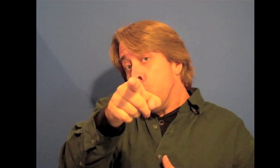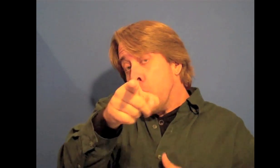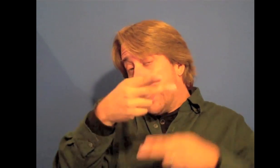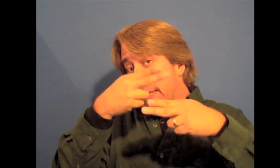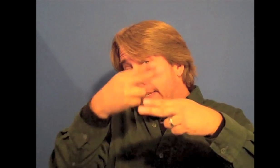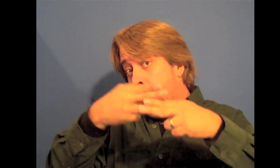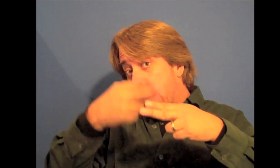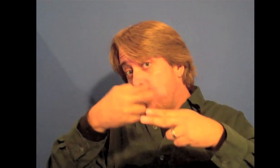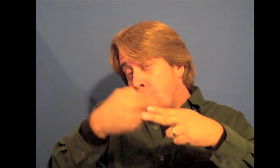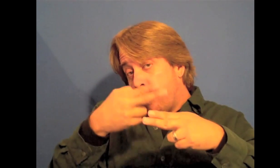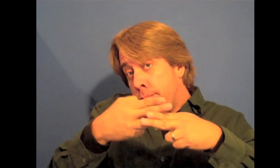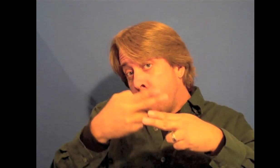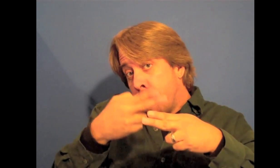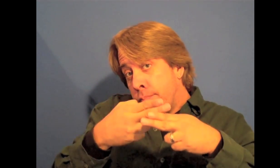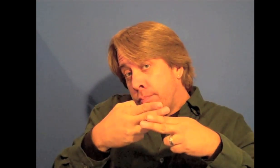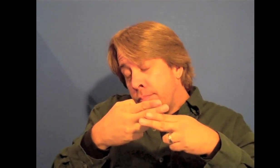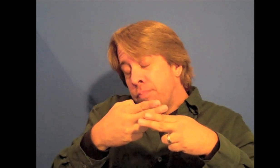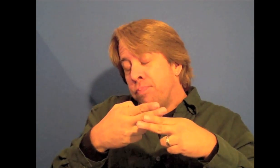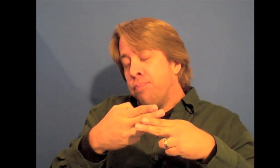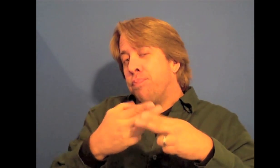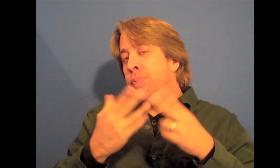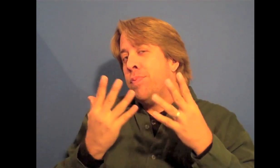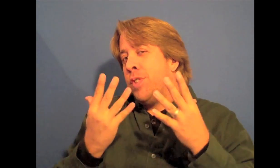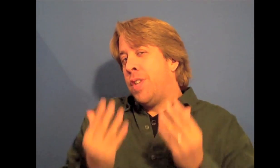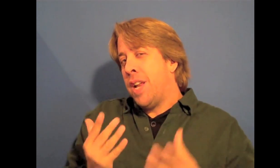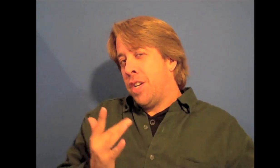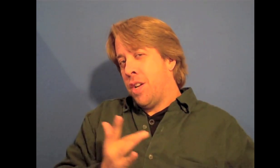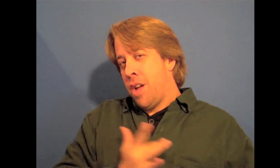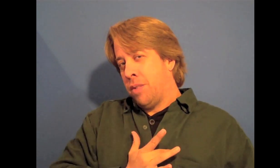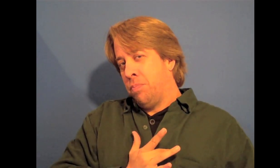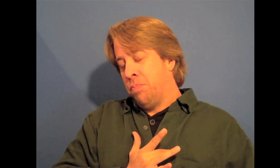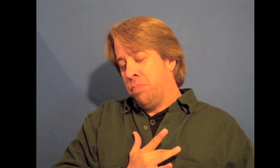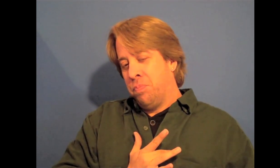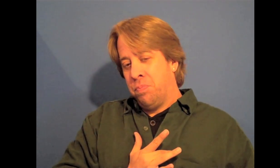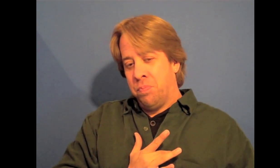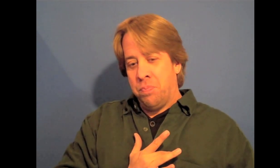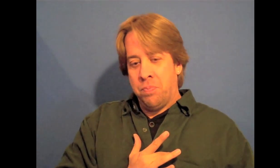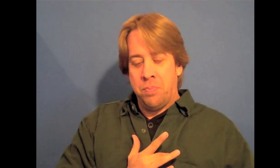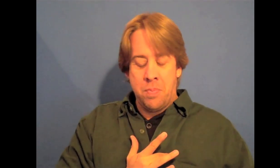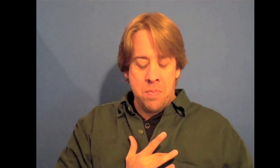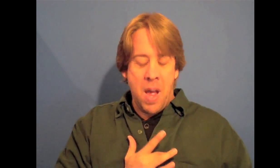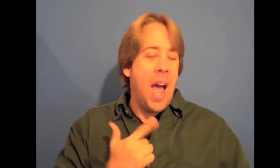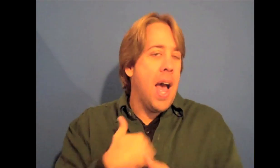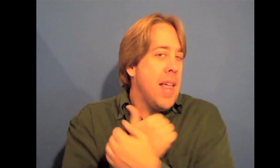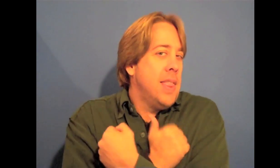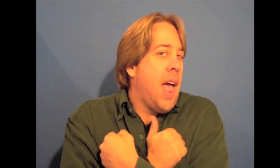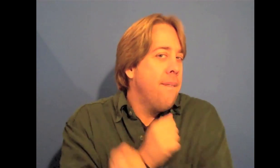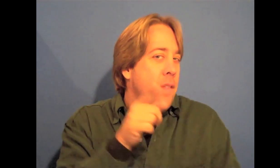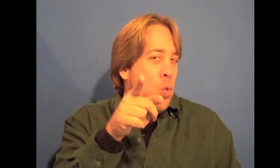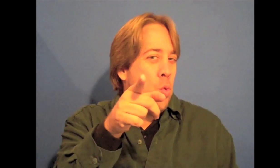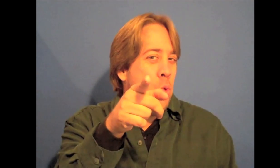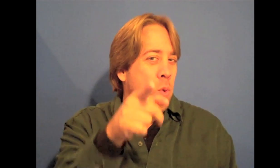You are my tender heart, and I love